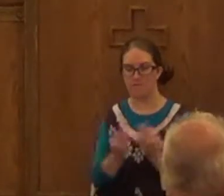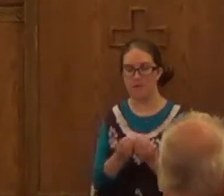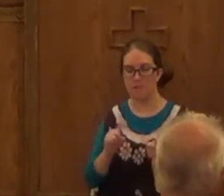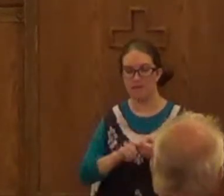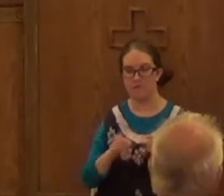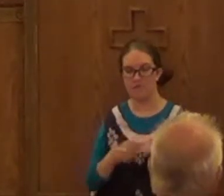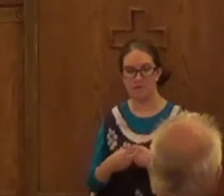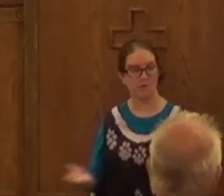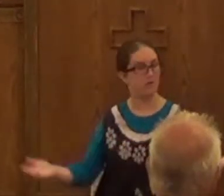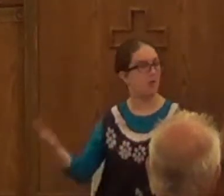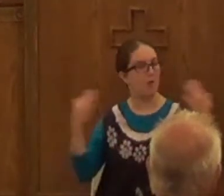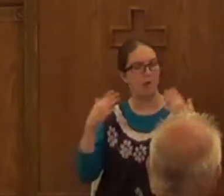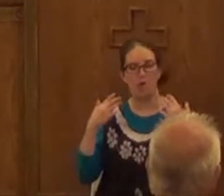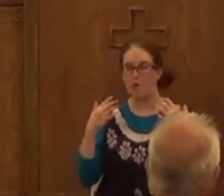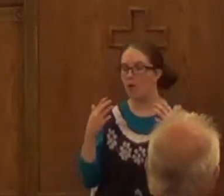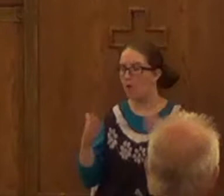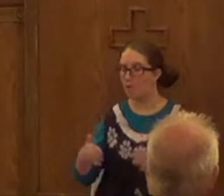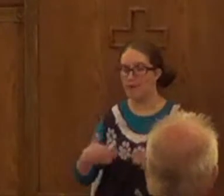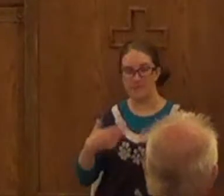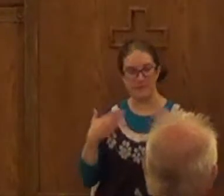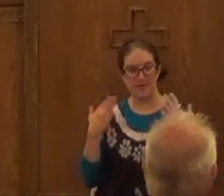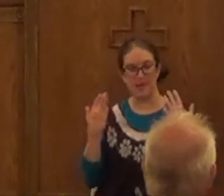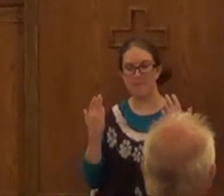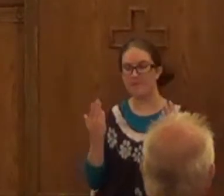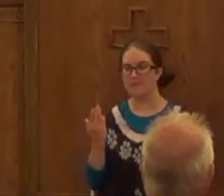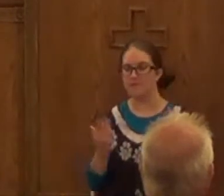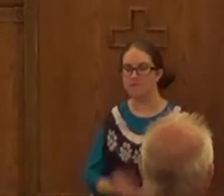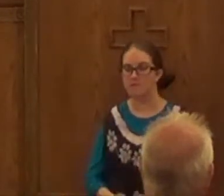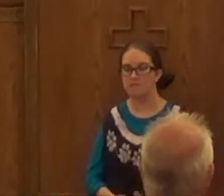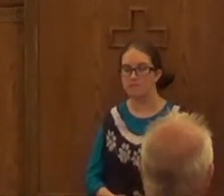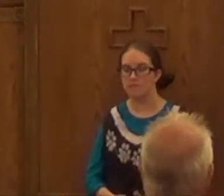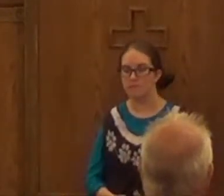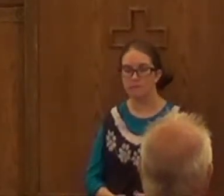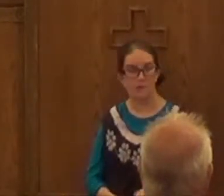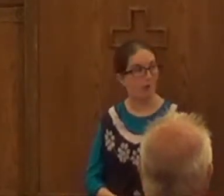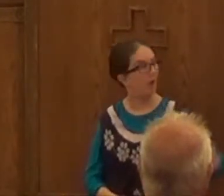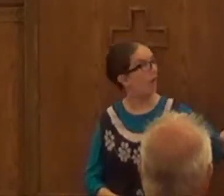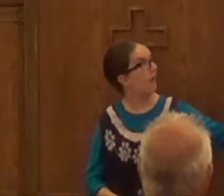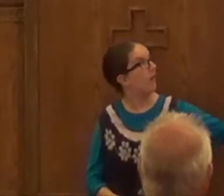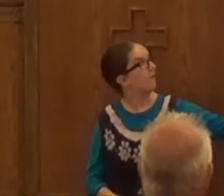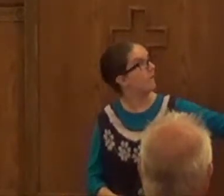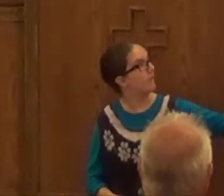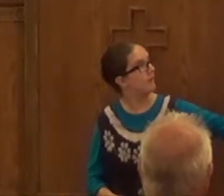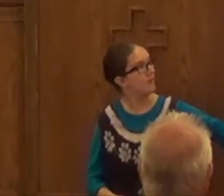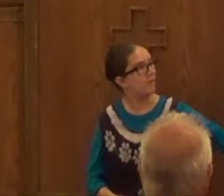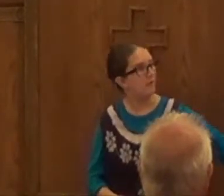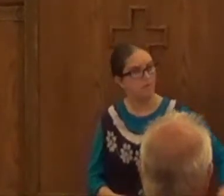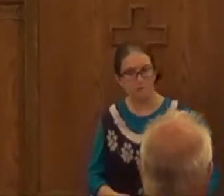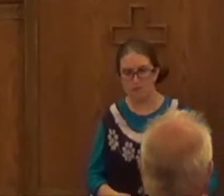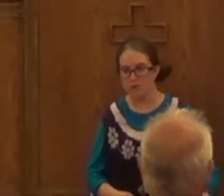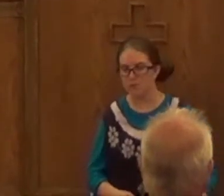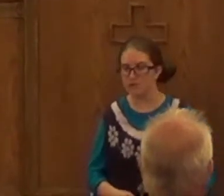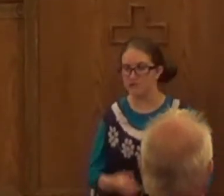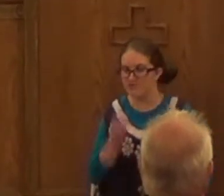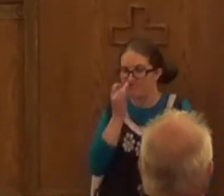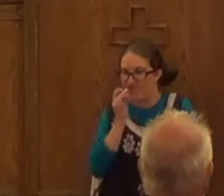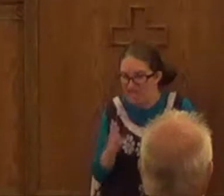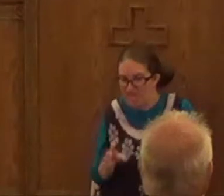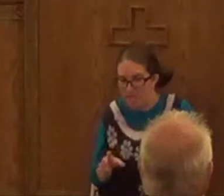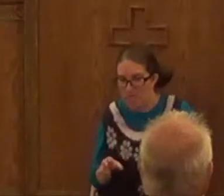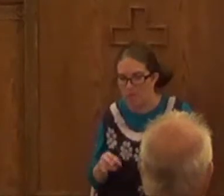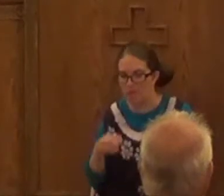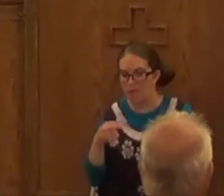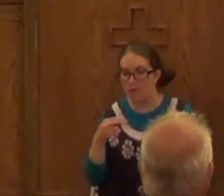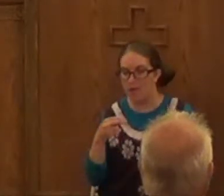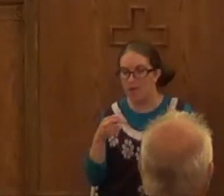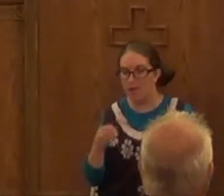over, and everybody was having a great time. Off in the distance, there was a bitter Hagar, and there was a